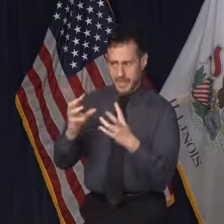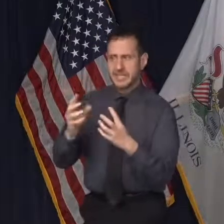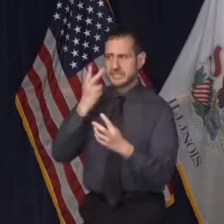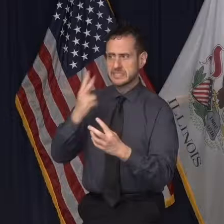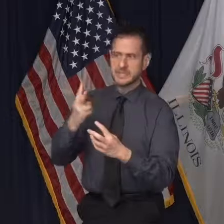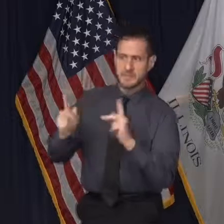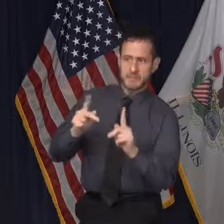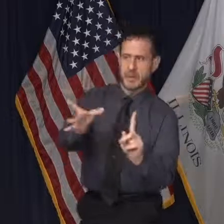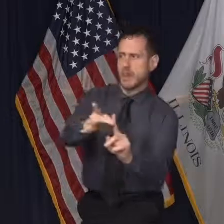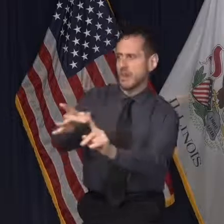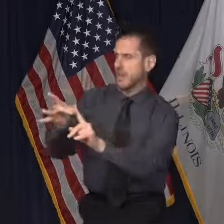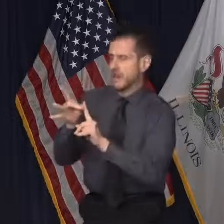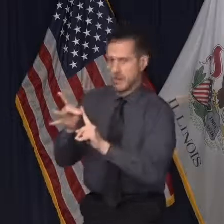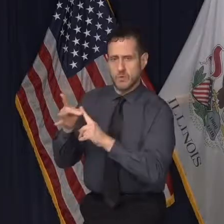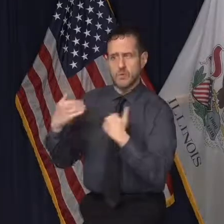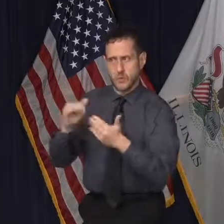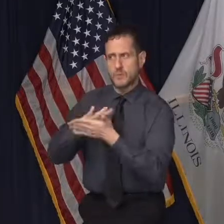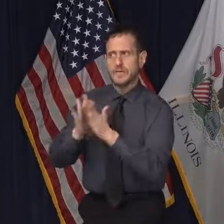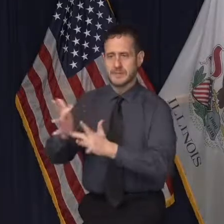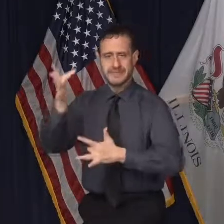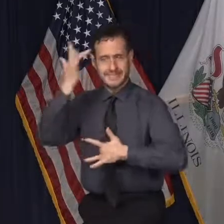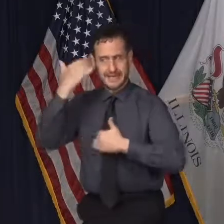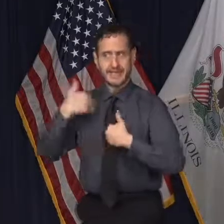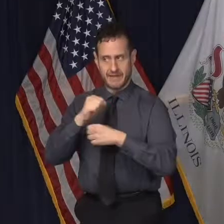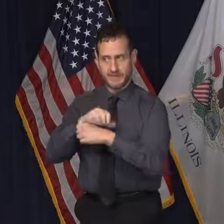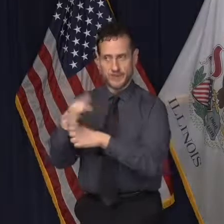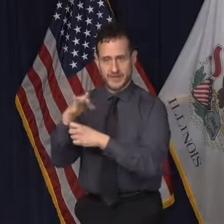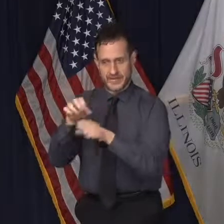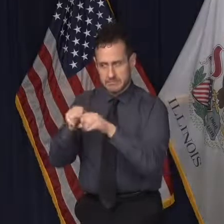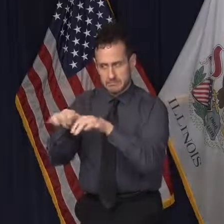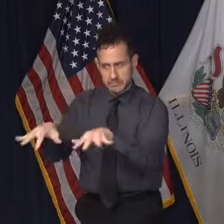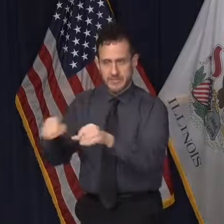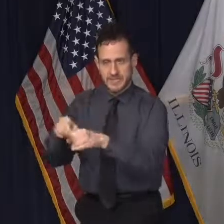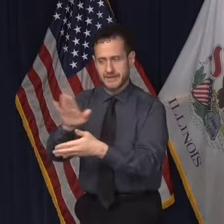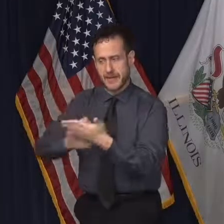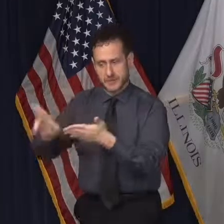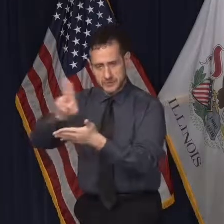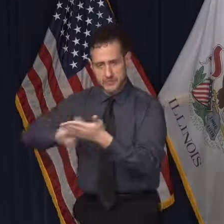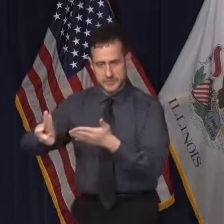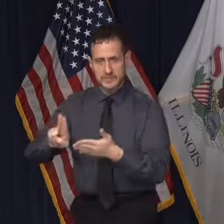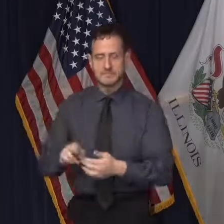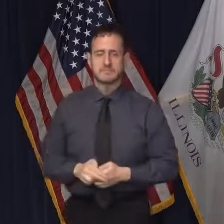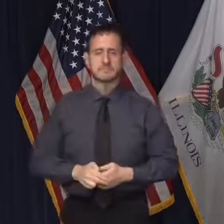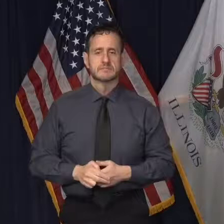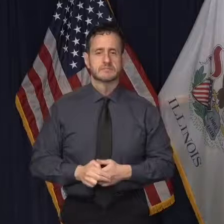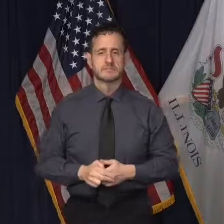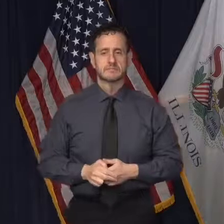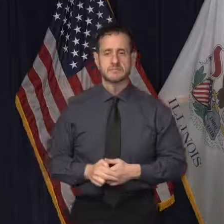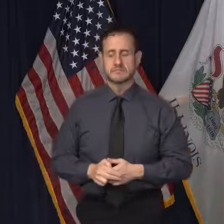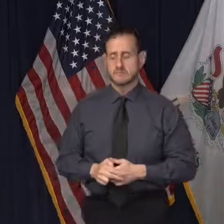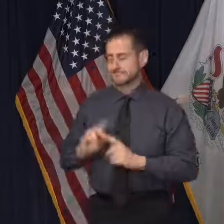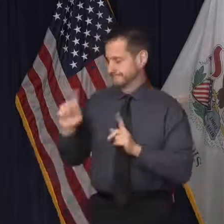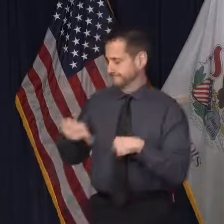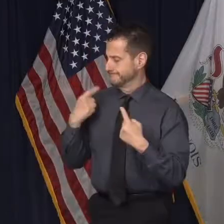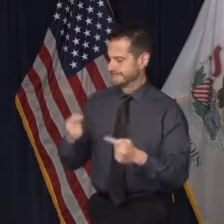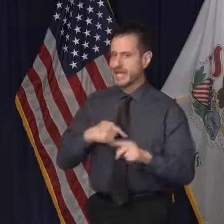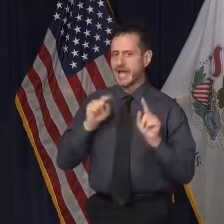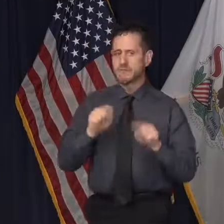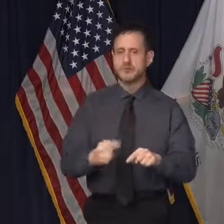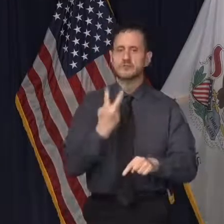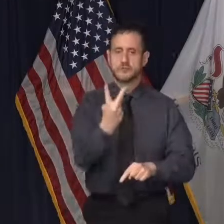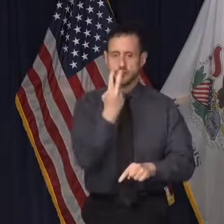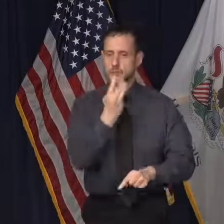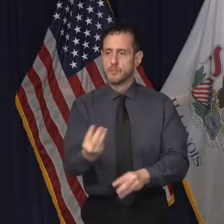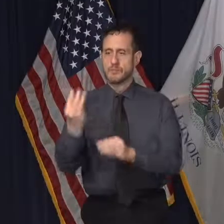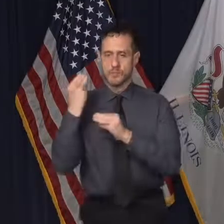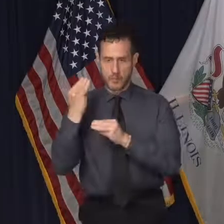weeks. Since our last update, I've attended 2 memorial services, one in our capital